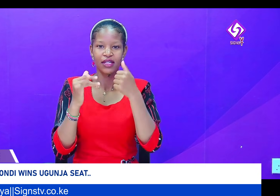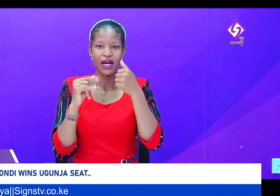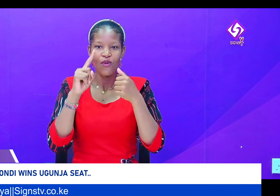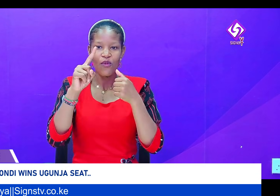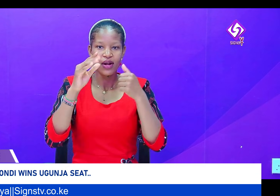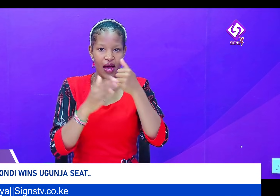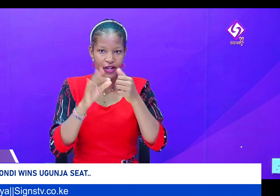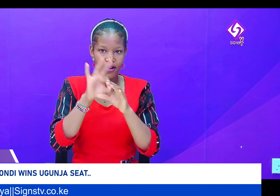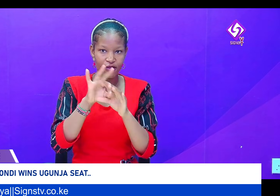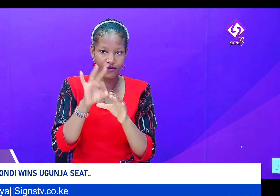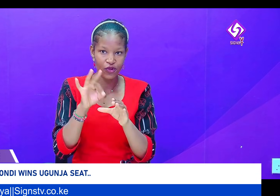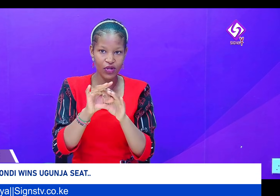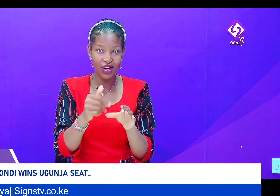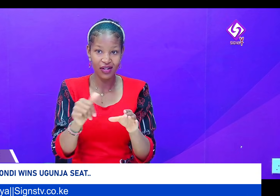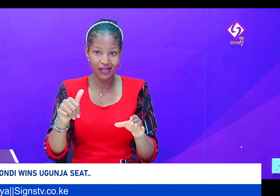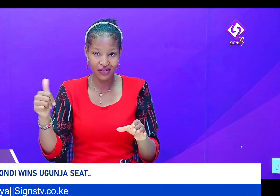1,819 votes.